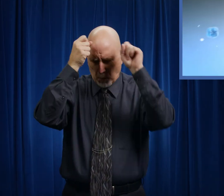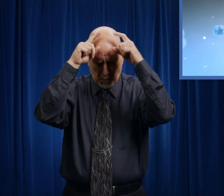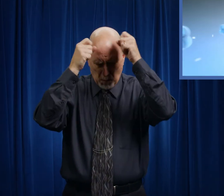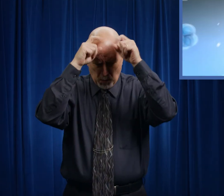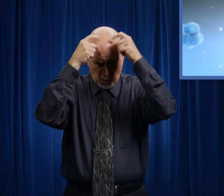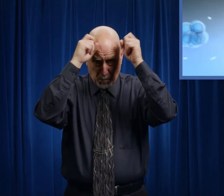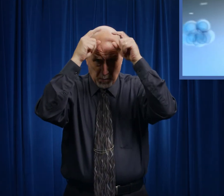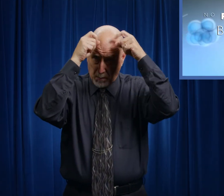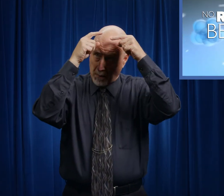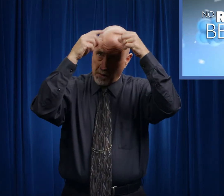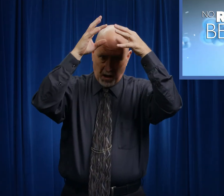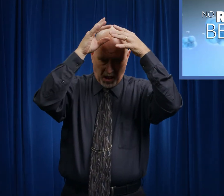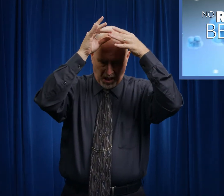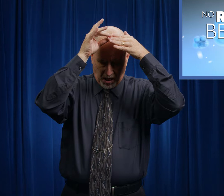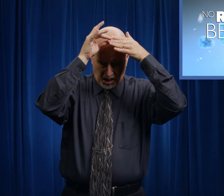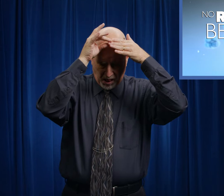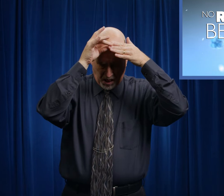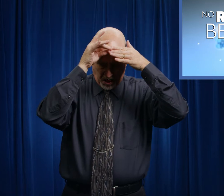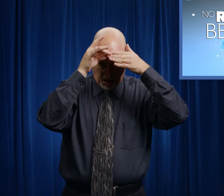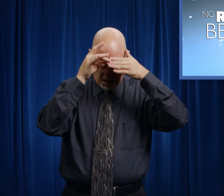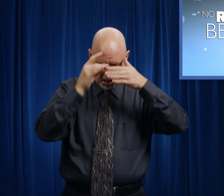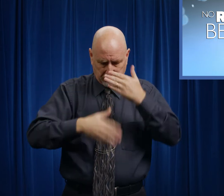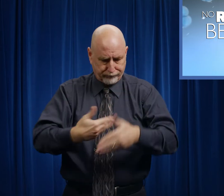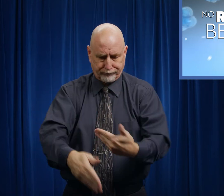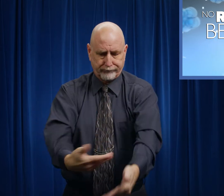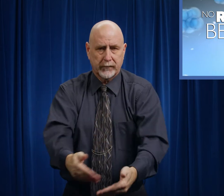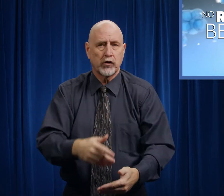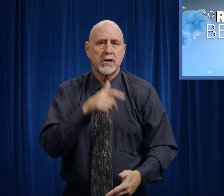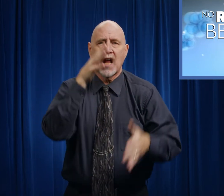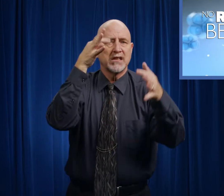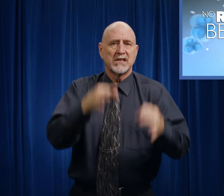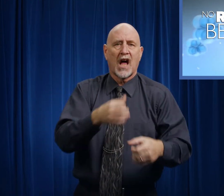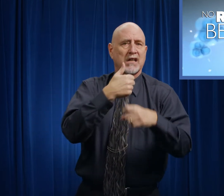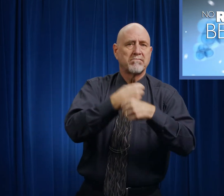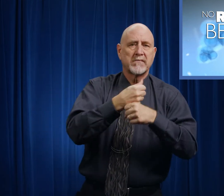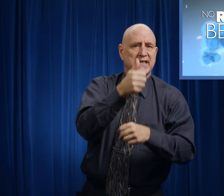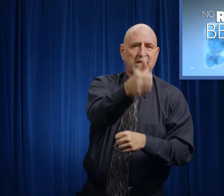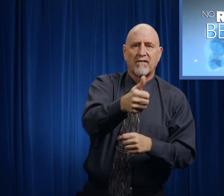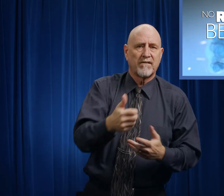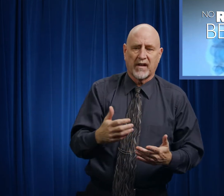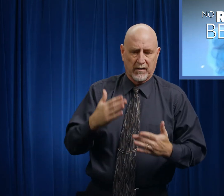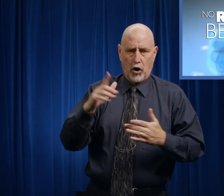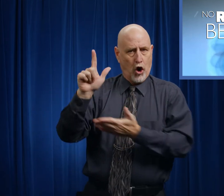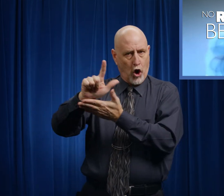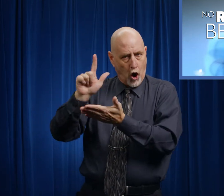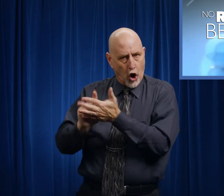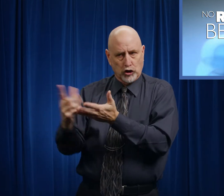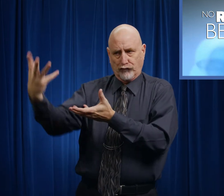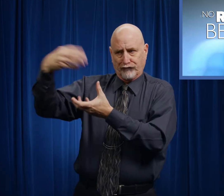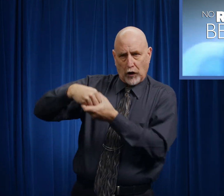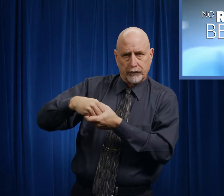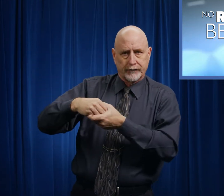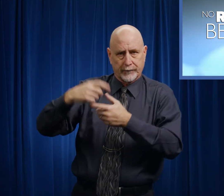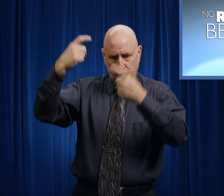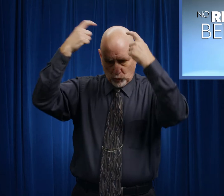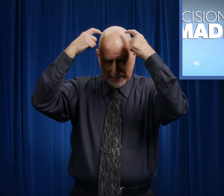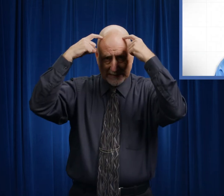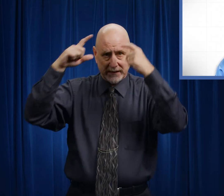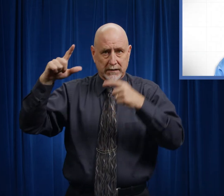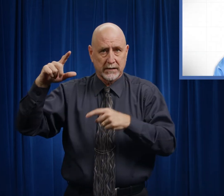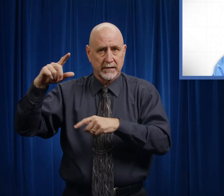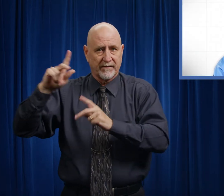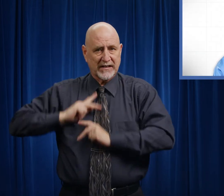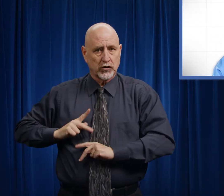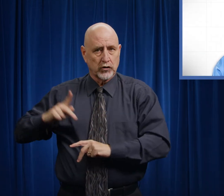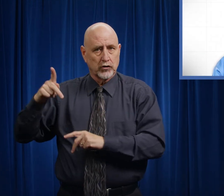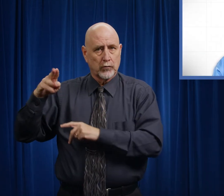those bounces, and you don't really make decisions on your own. It's just the physical laws and properties going on in your brain. If